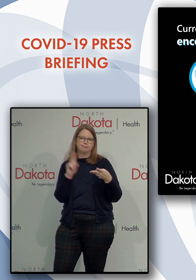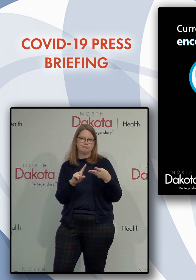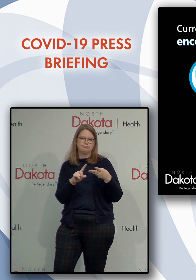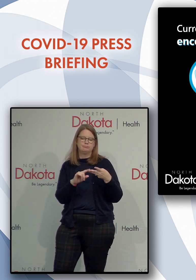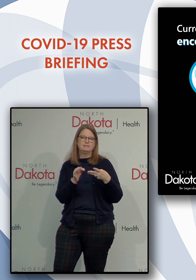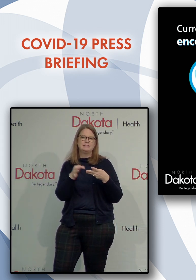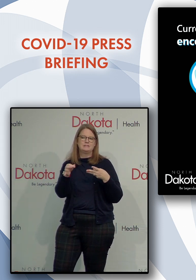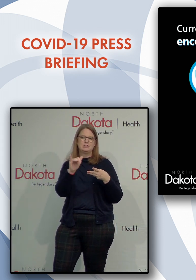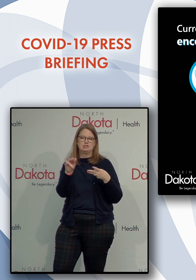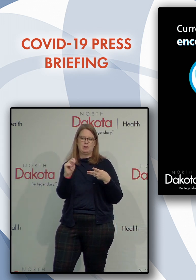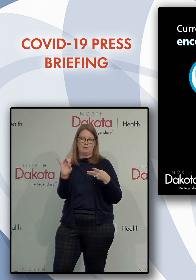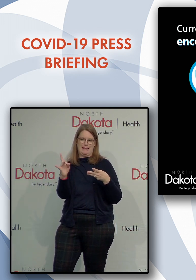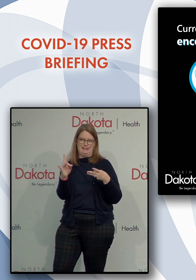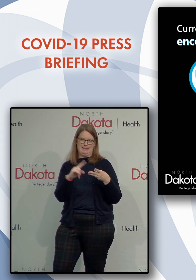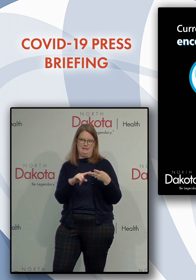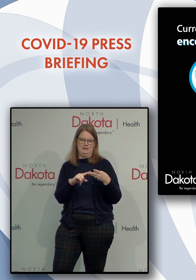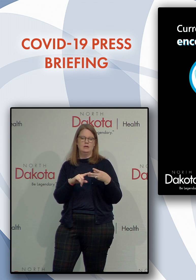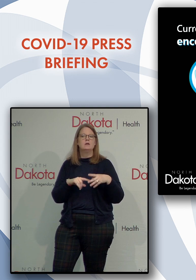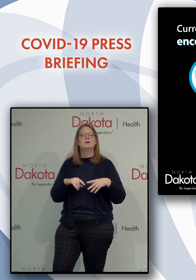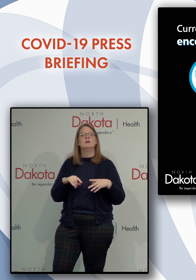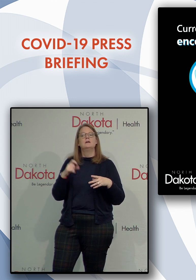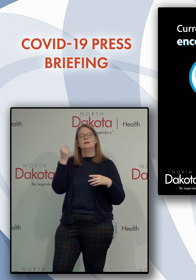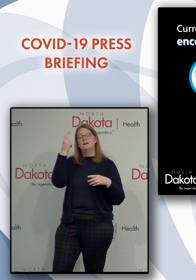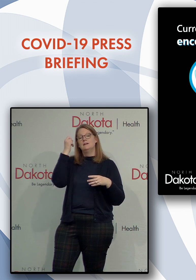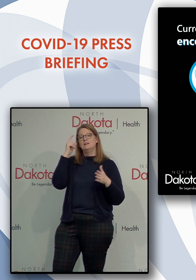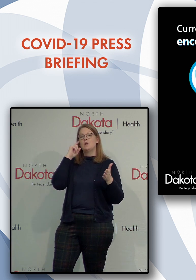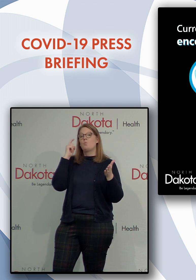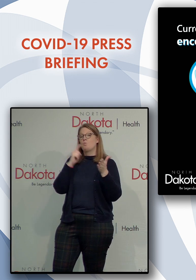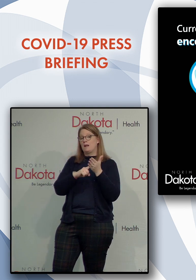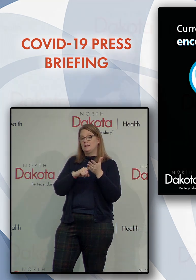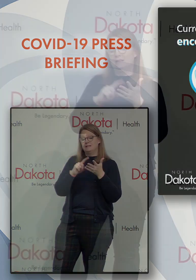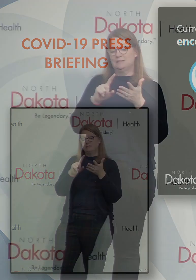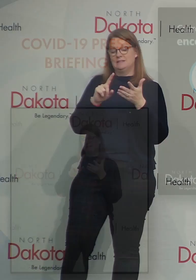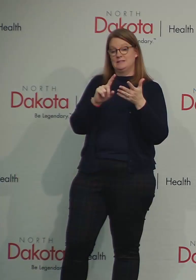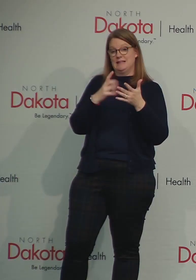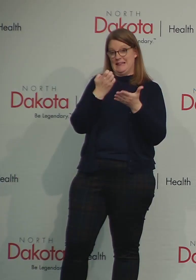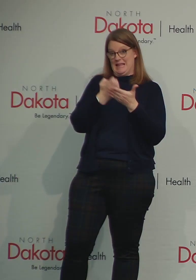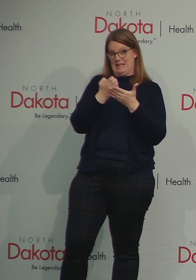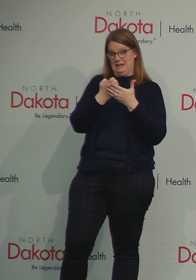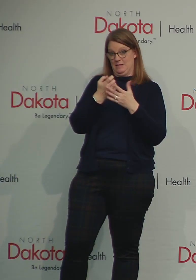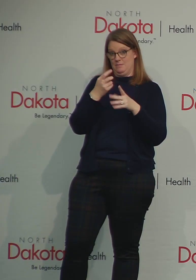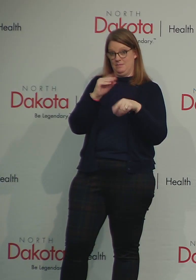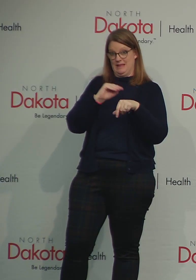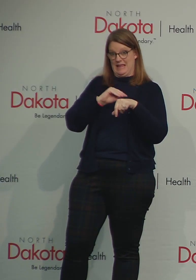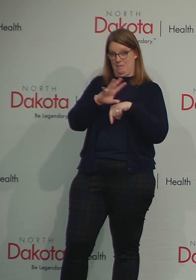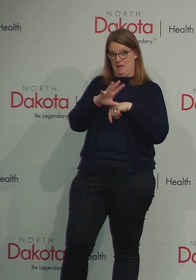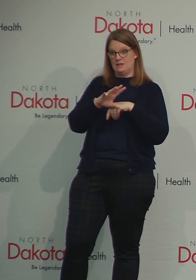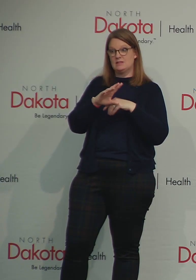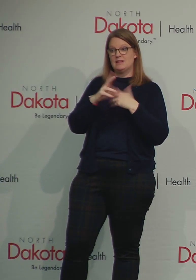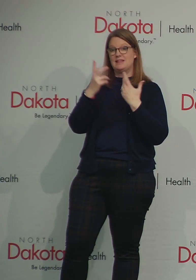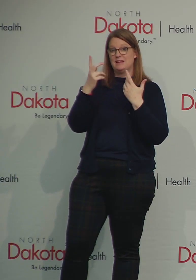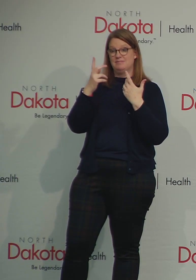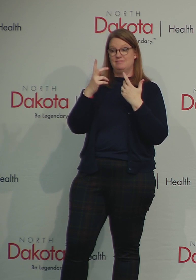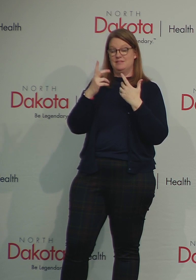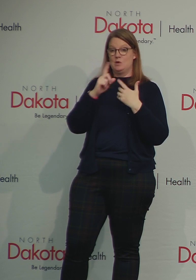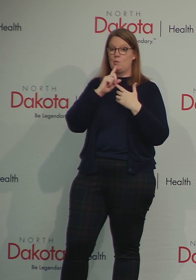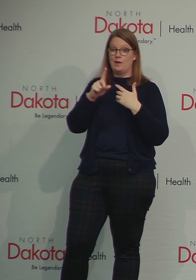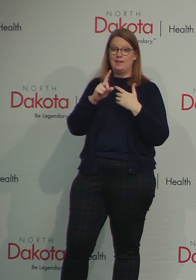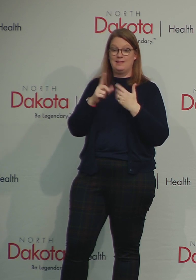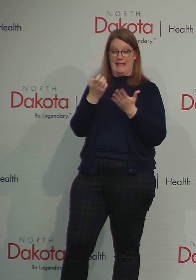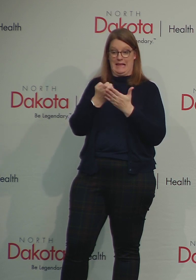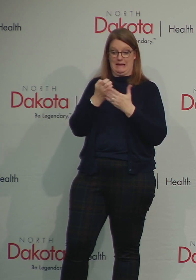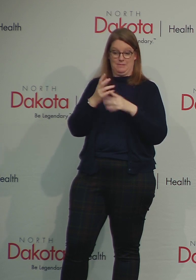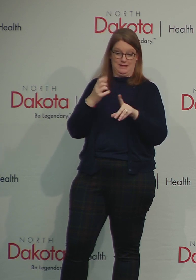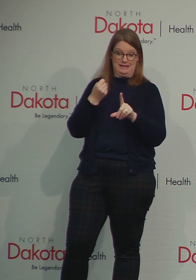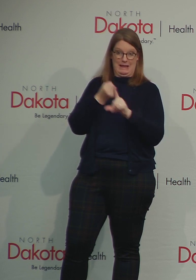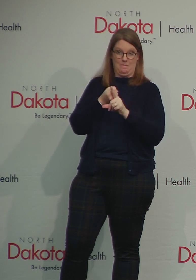requirement extension, but it recognizes that the economic impact that these capacity limits and hours of operations have on the